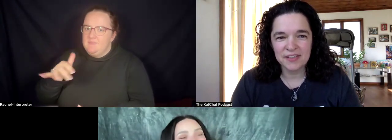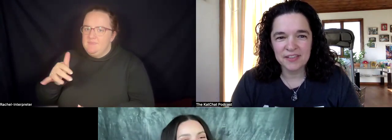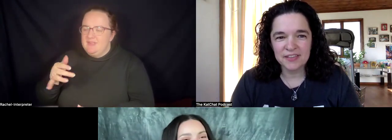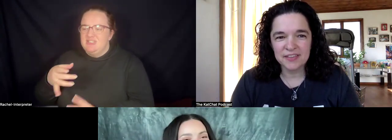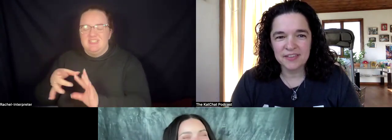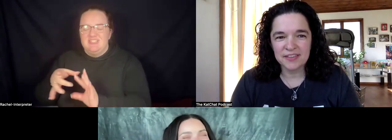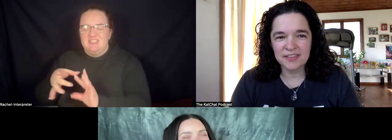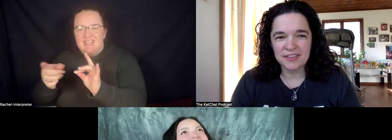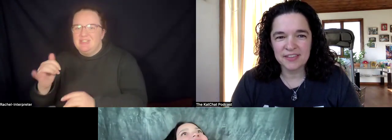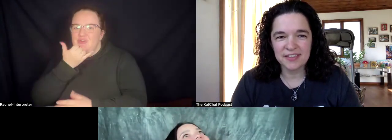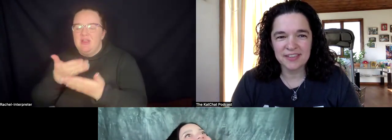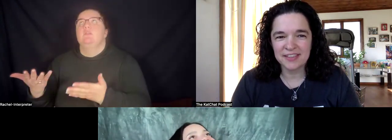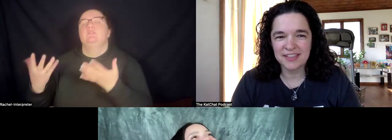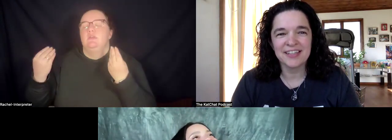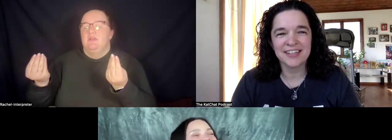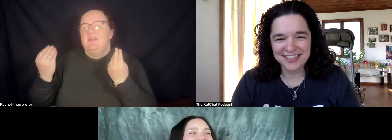the wrong thing, and you're just like,